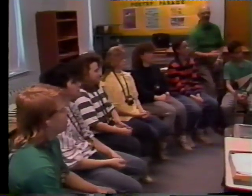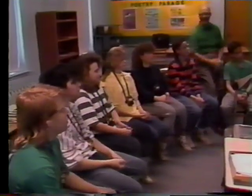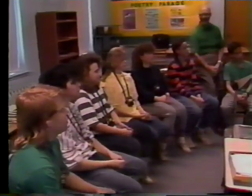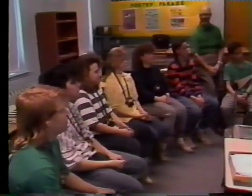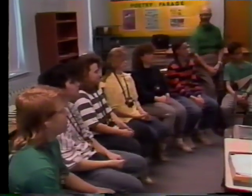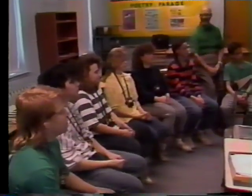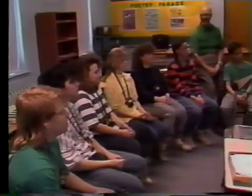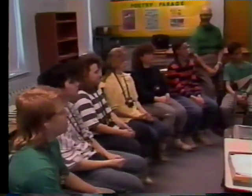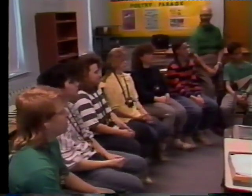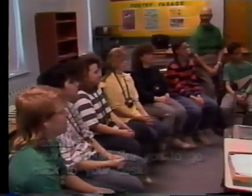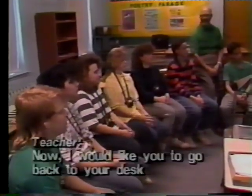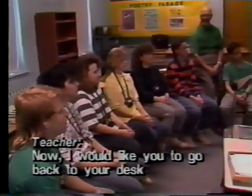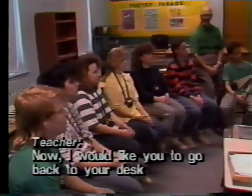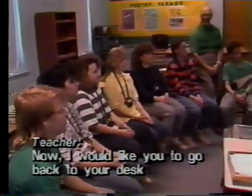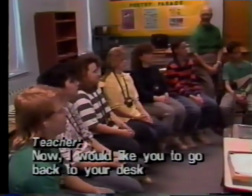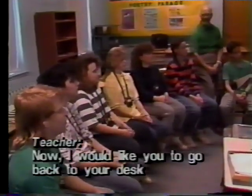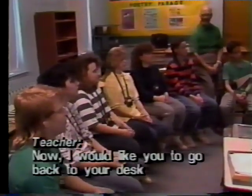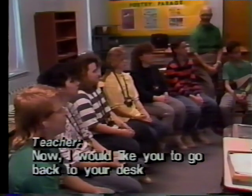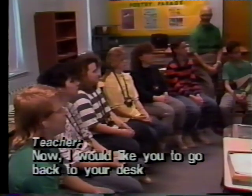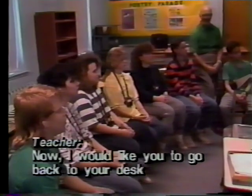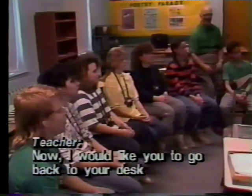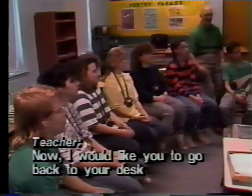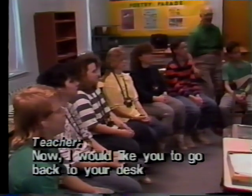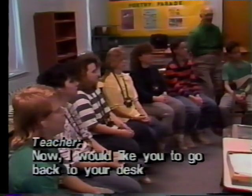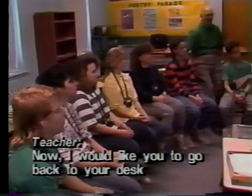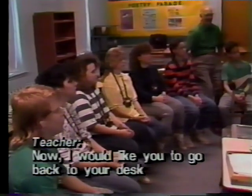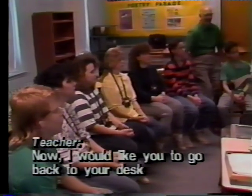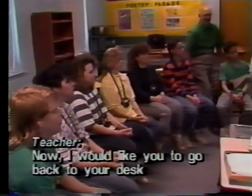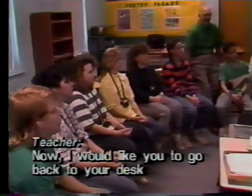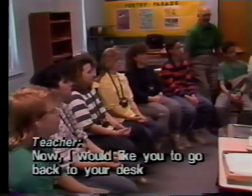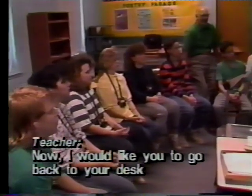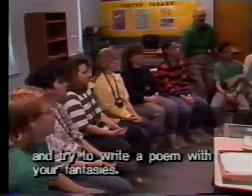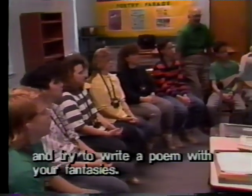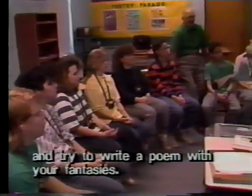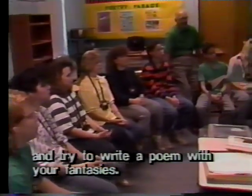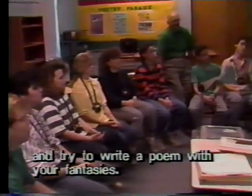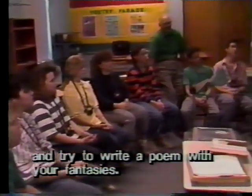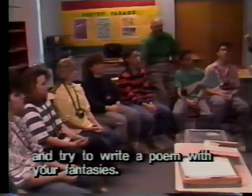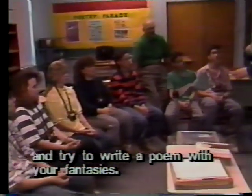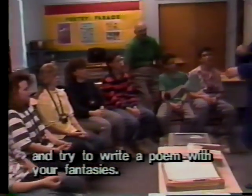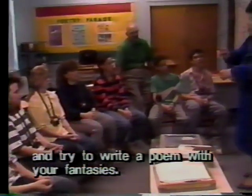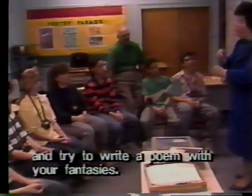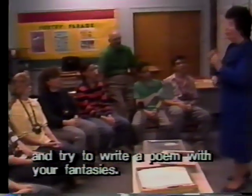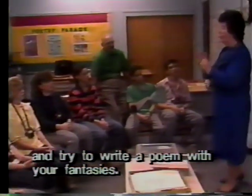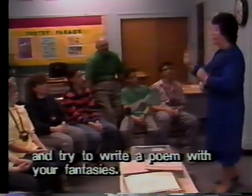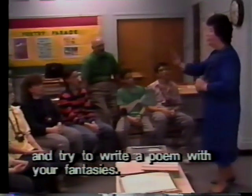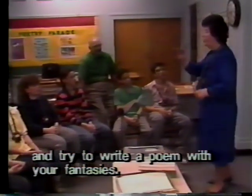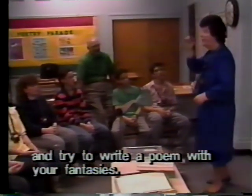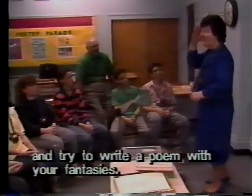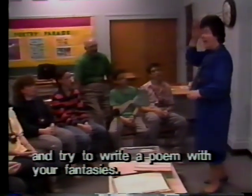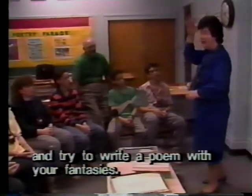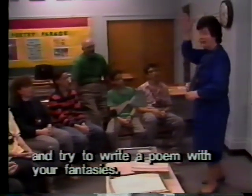good. Now I would like you to go back to your desk and try to write a poem with your fantasies.